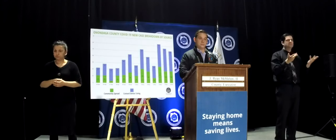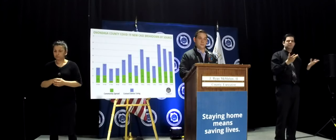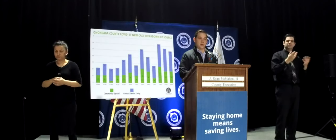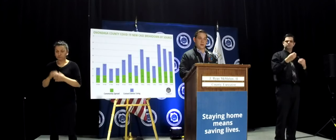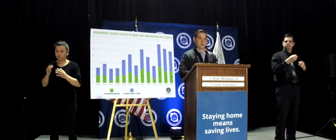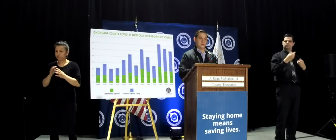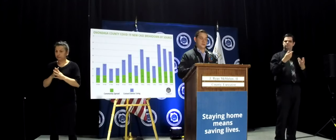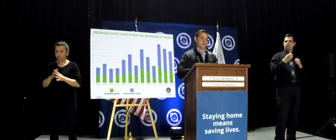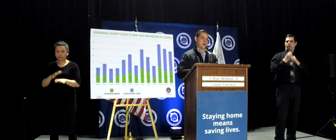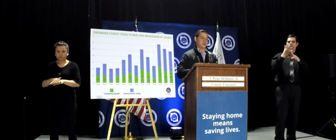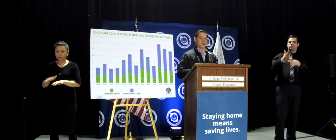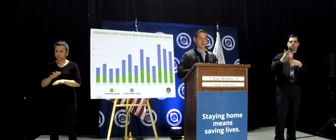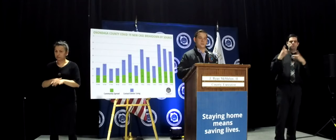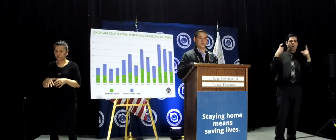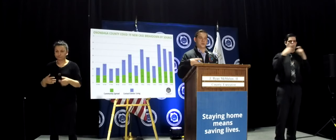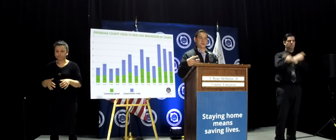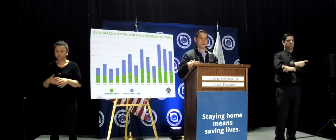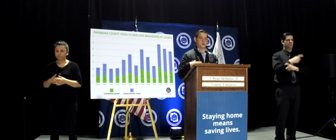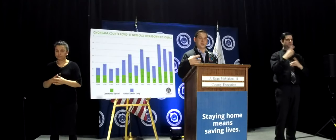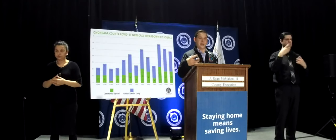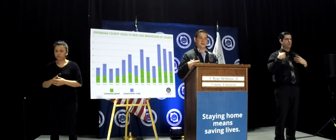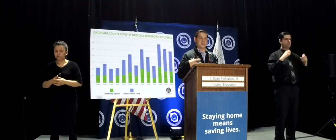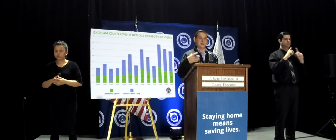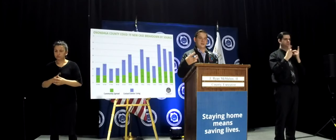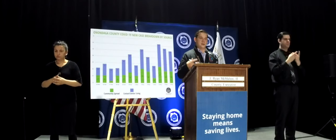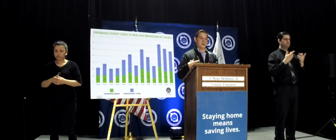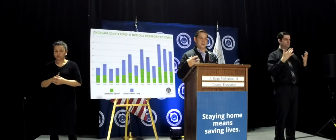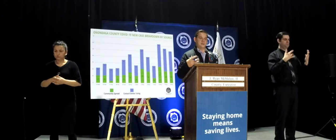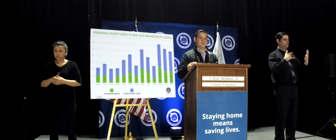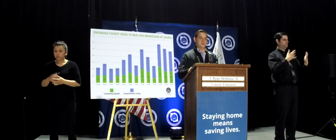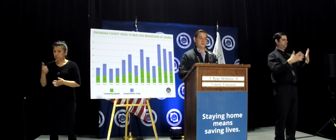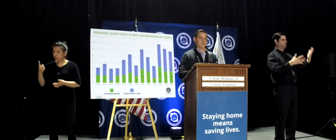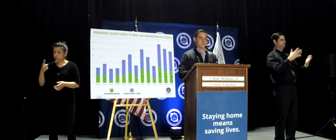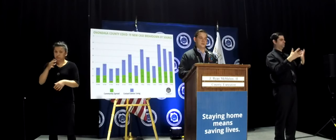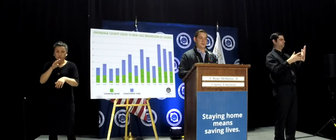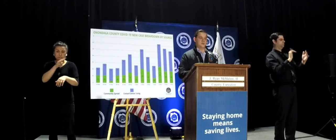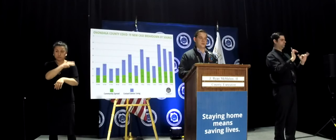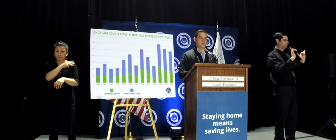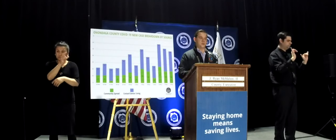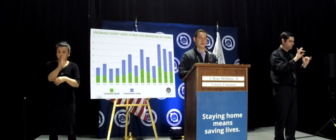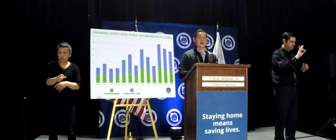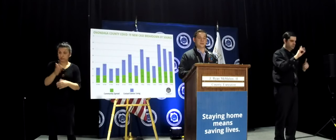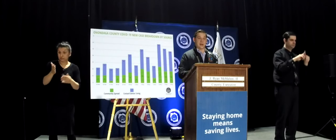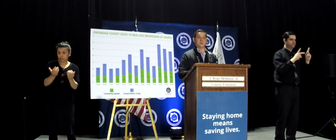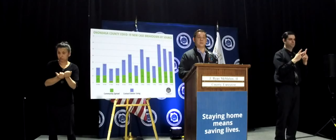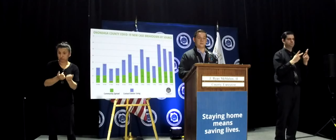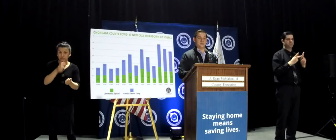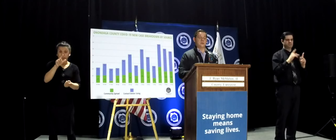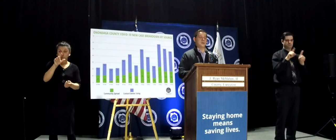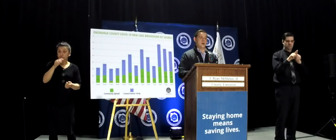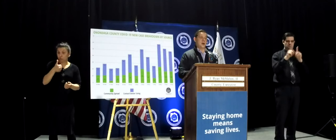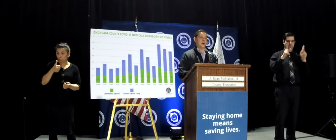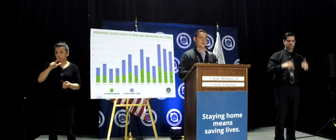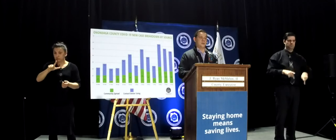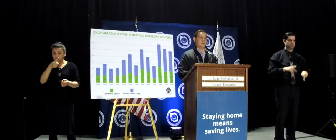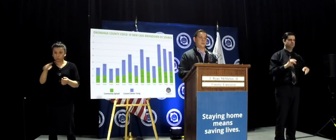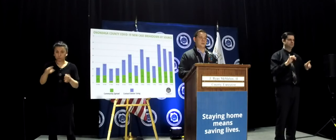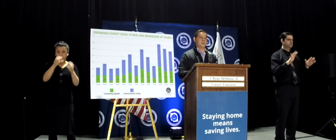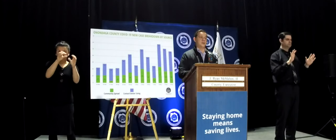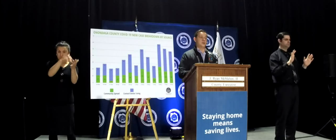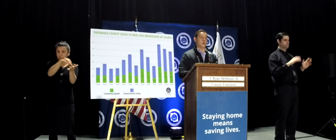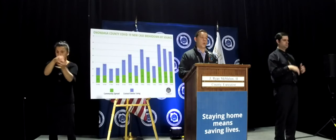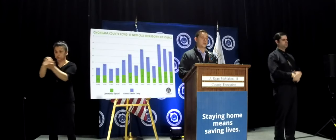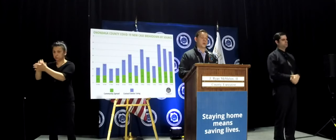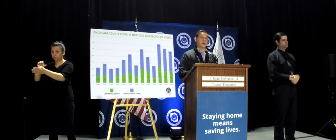case. This is kind of an extreme situation where you had the individual do a lot of shopping.